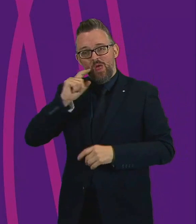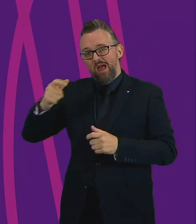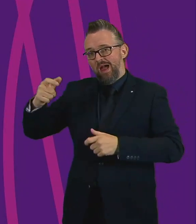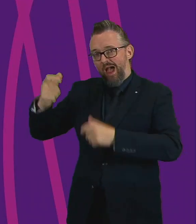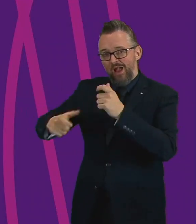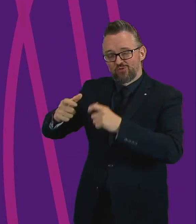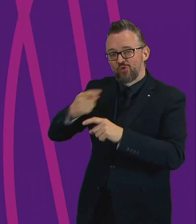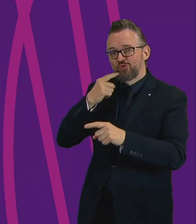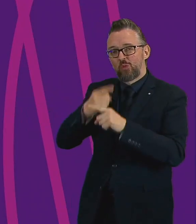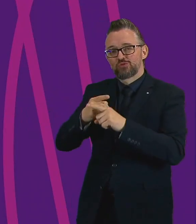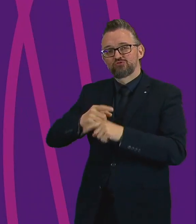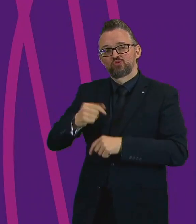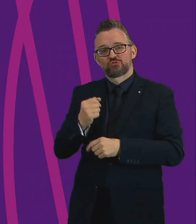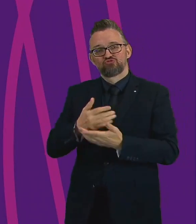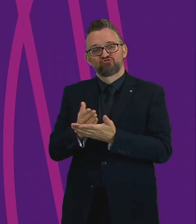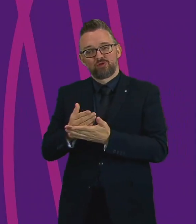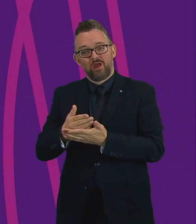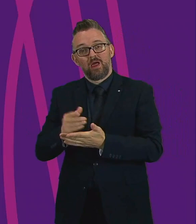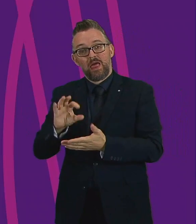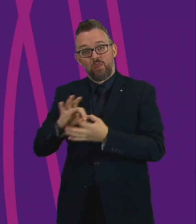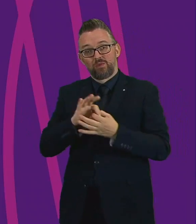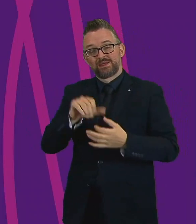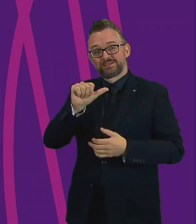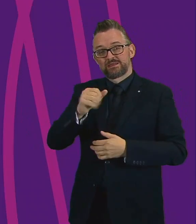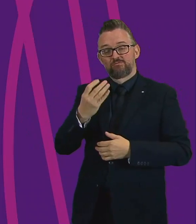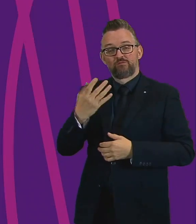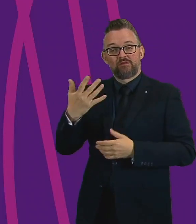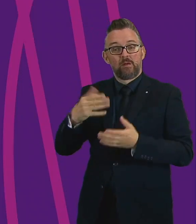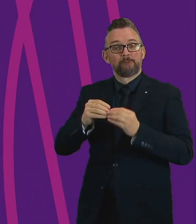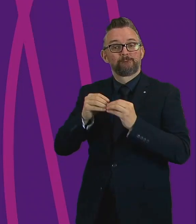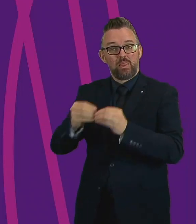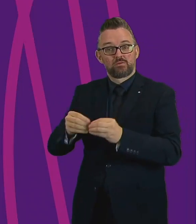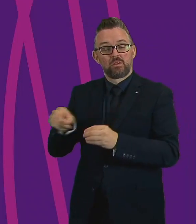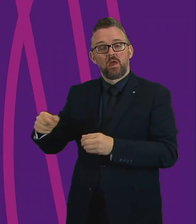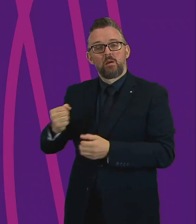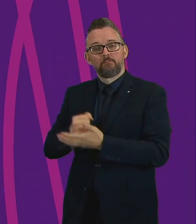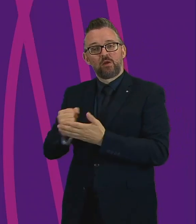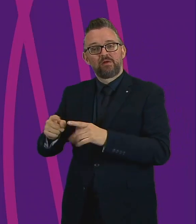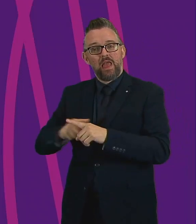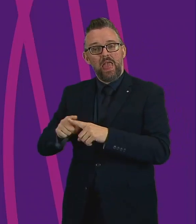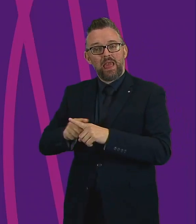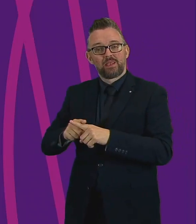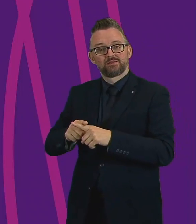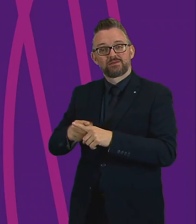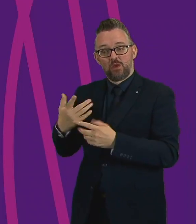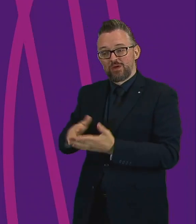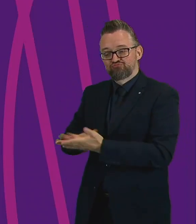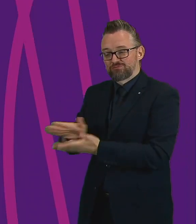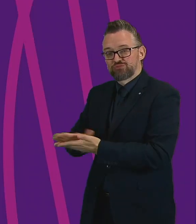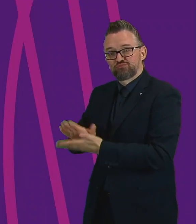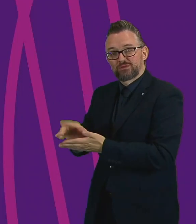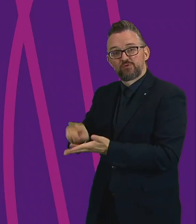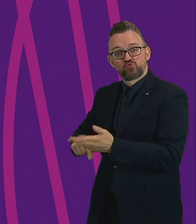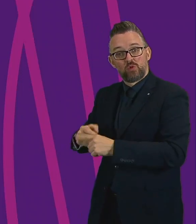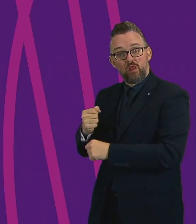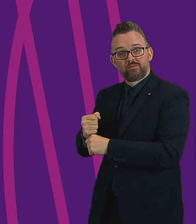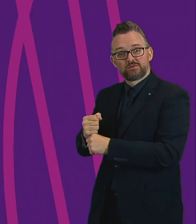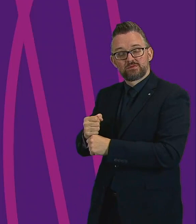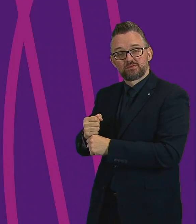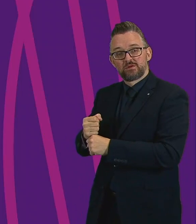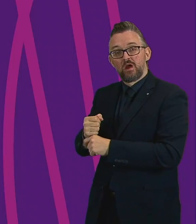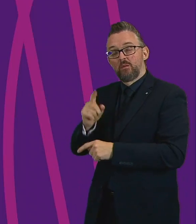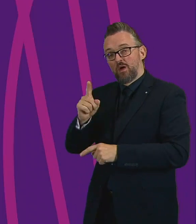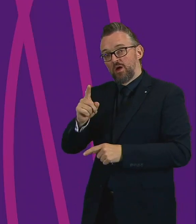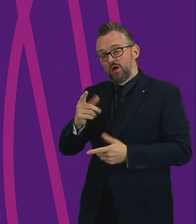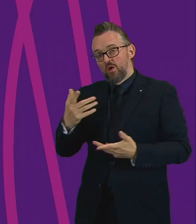Scotland's share of the £645 billion that the Bank of England is printing for the UK Government. But the